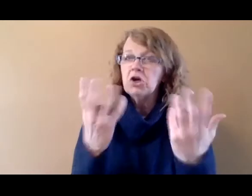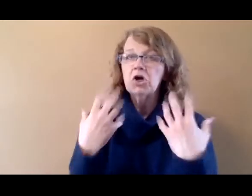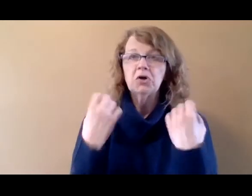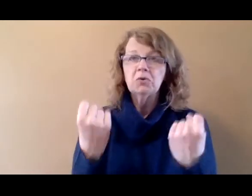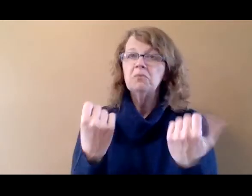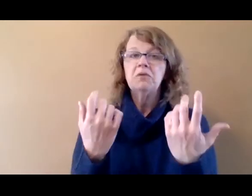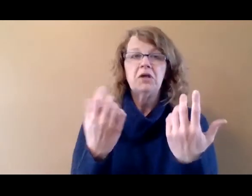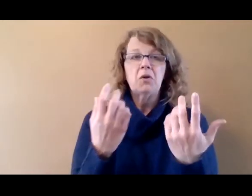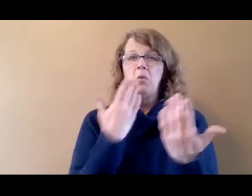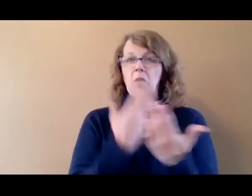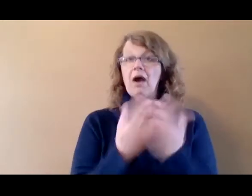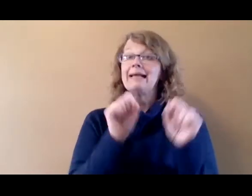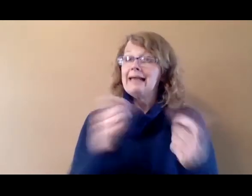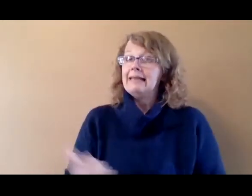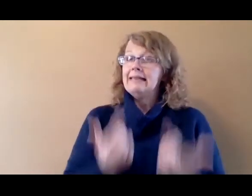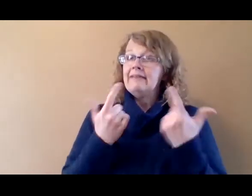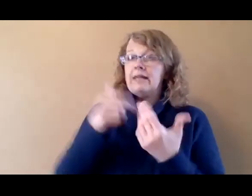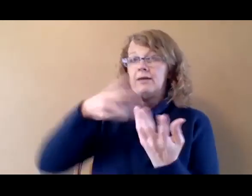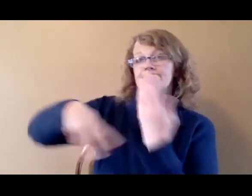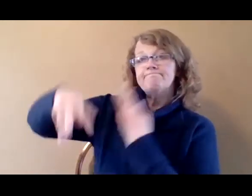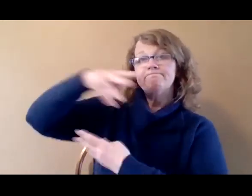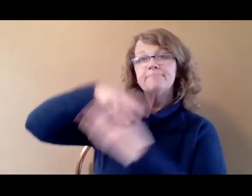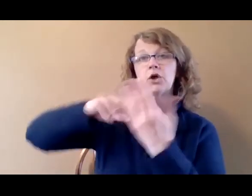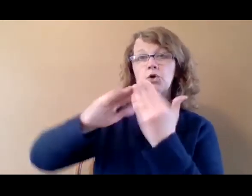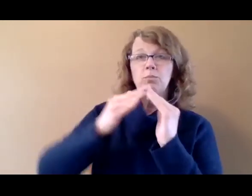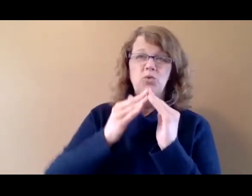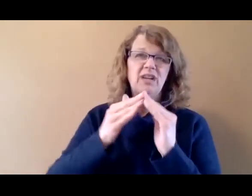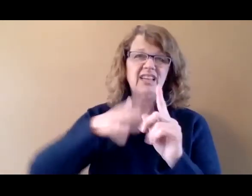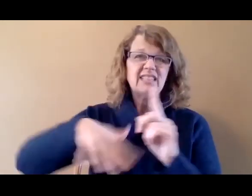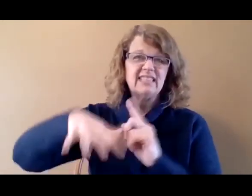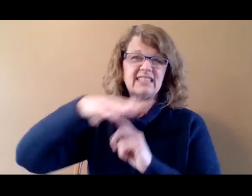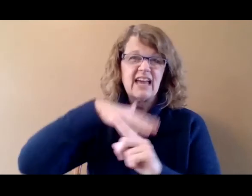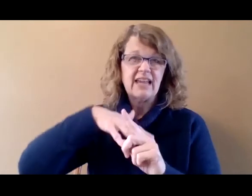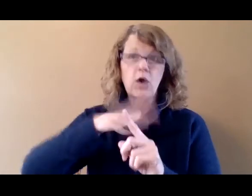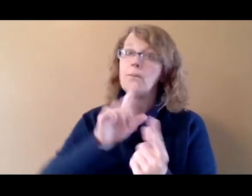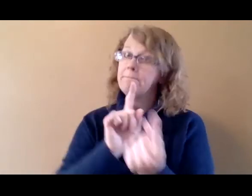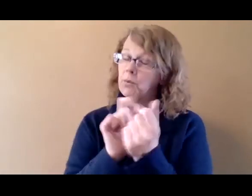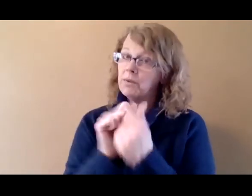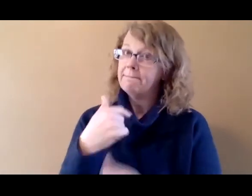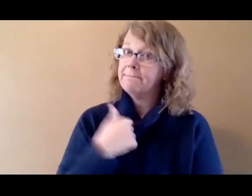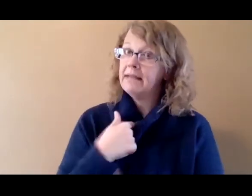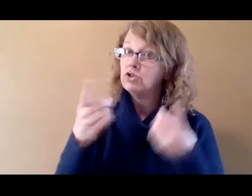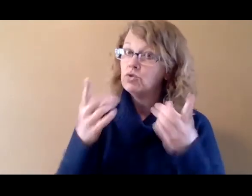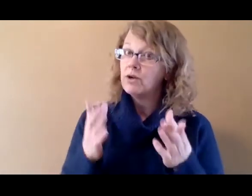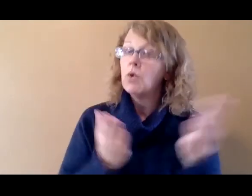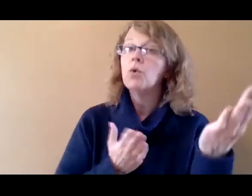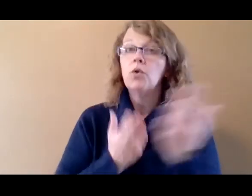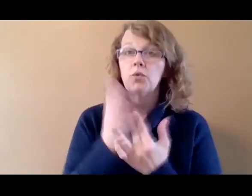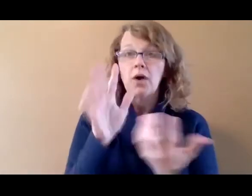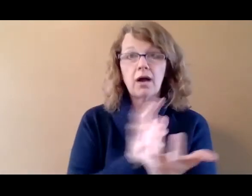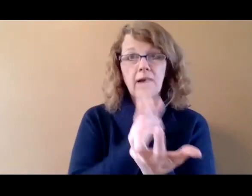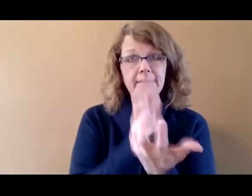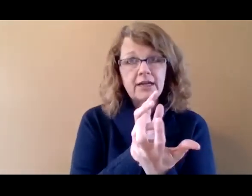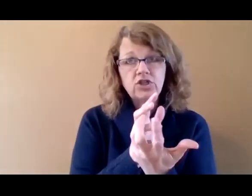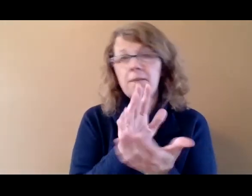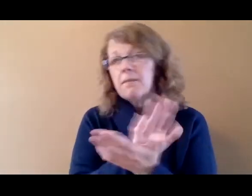well and able to live in a community setting. You will meet with me, the director, to go over the accommodation and the